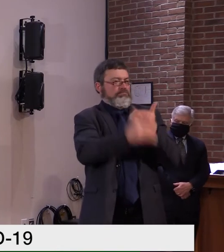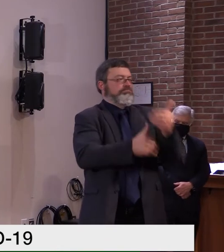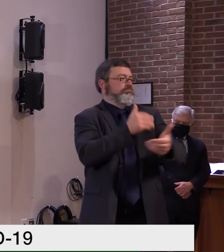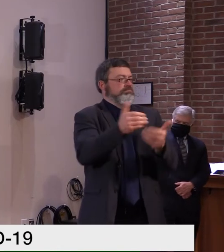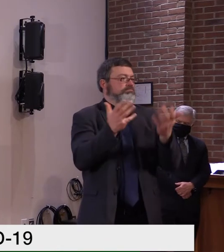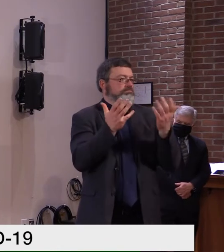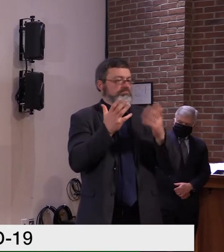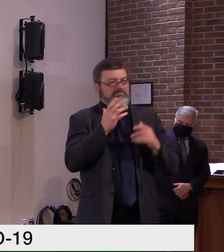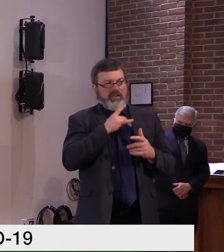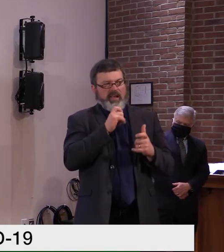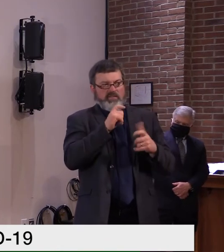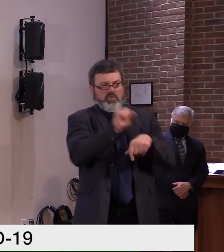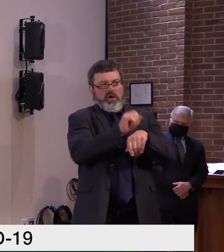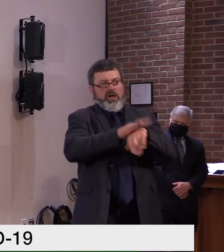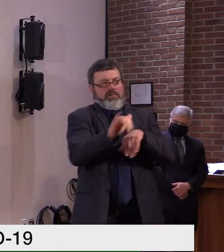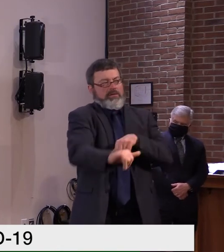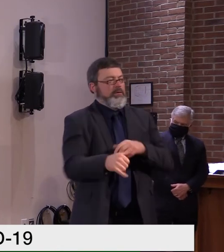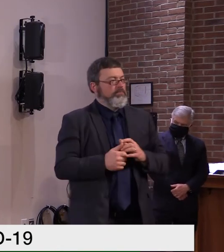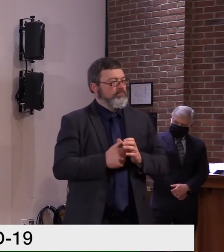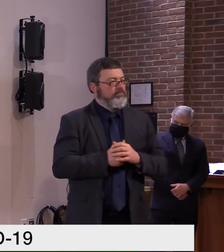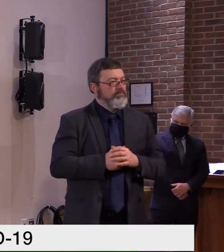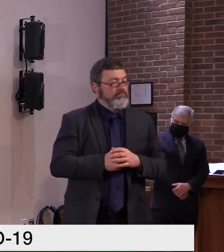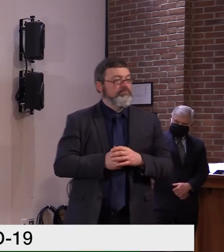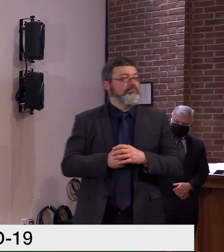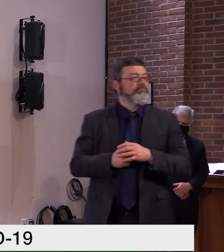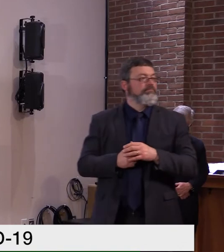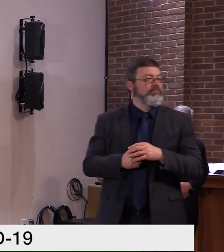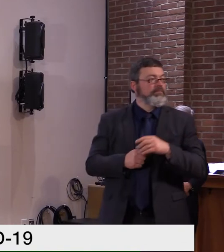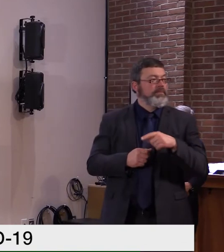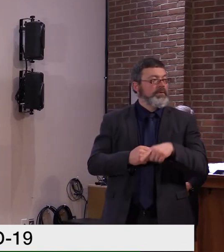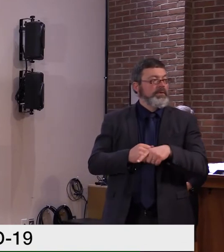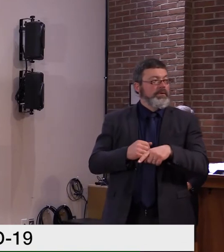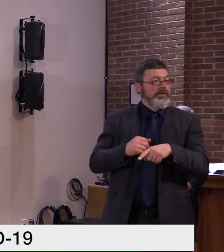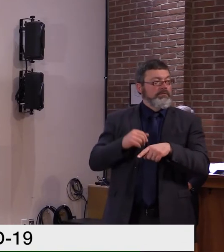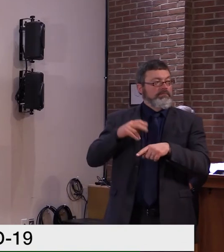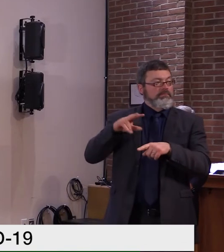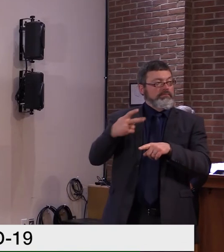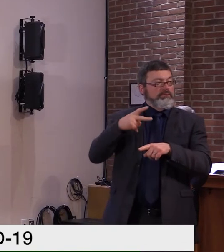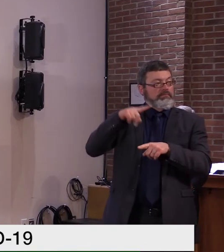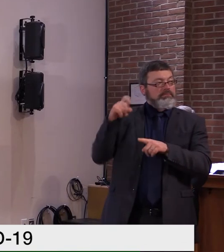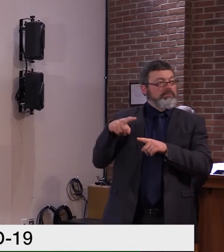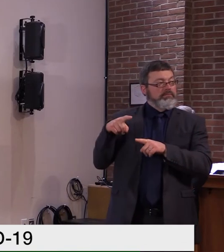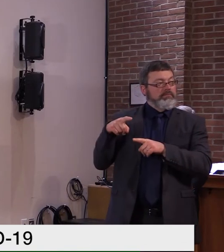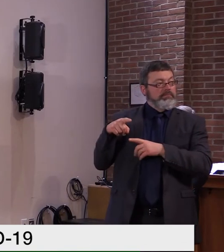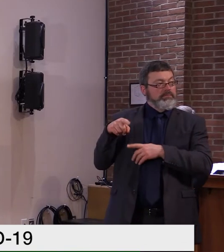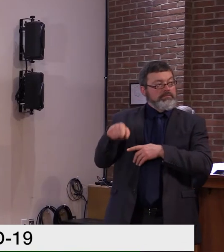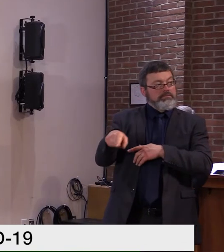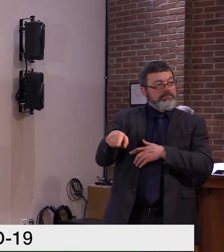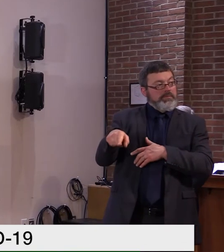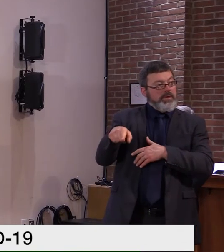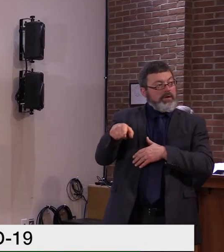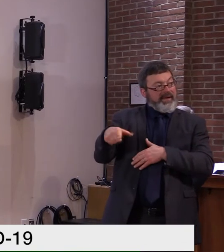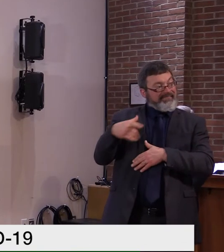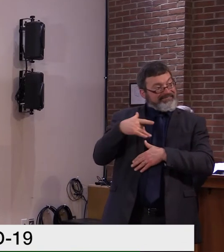the general public is actually requesting this. Do you have any data on that?